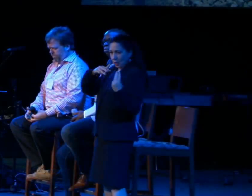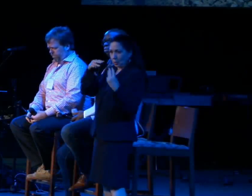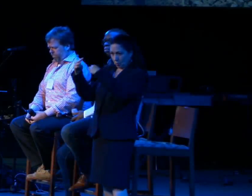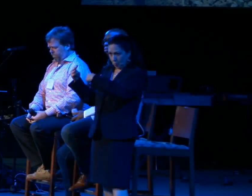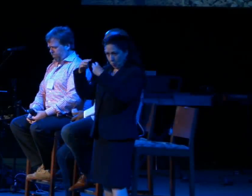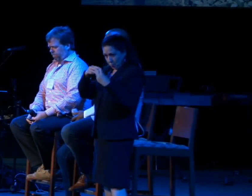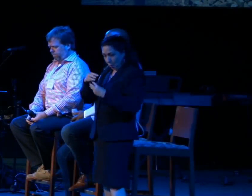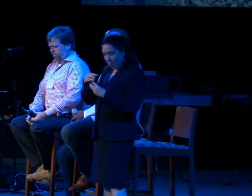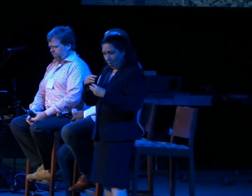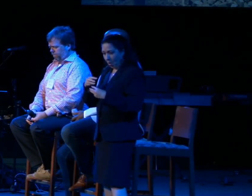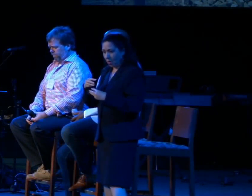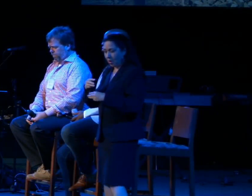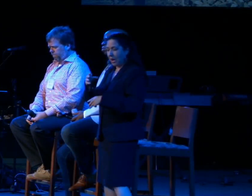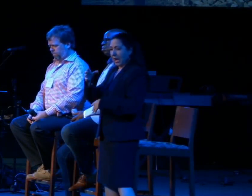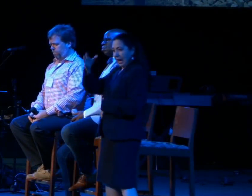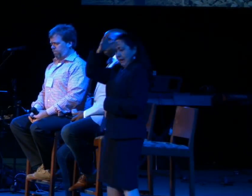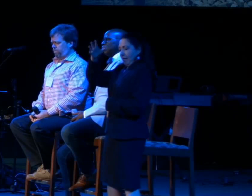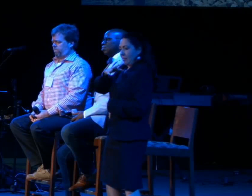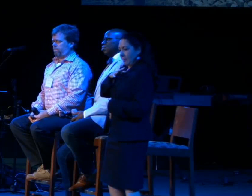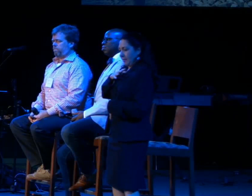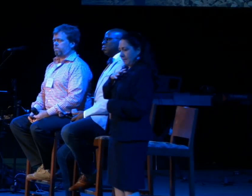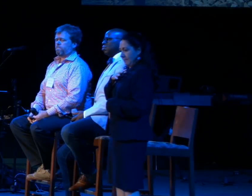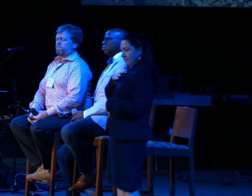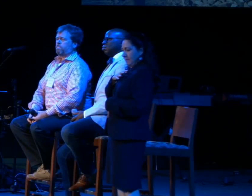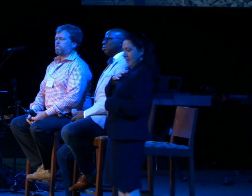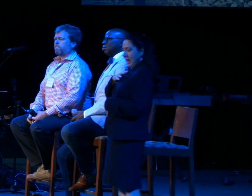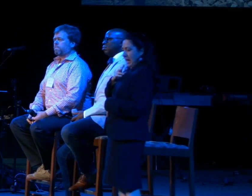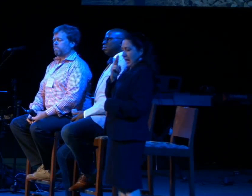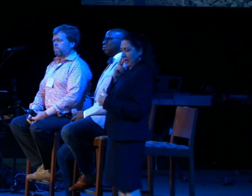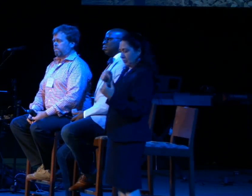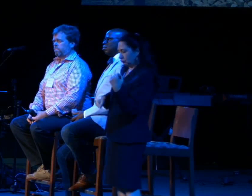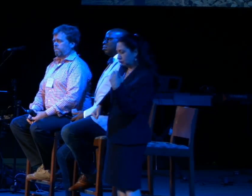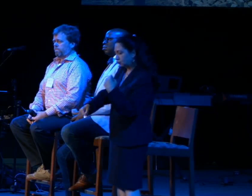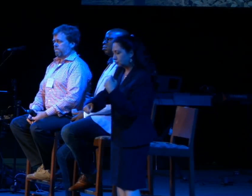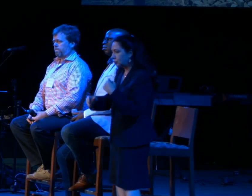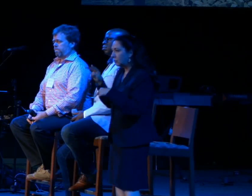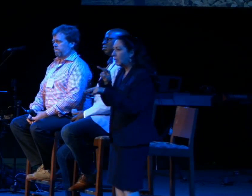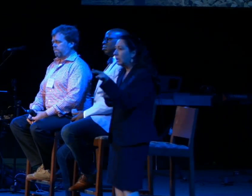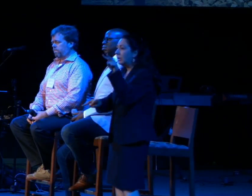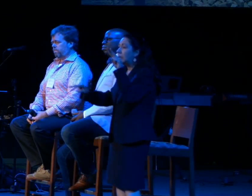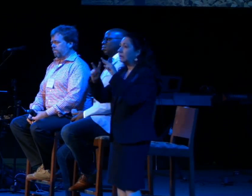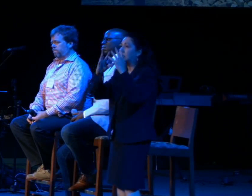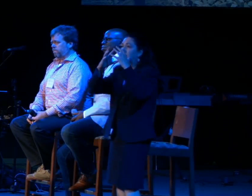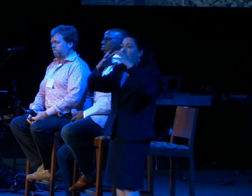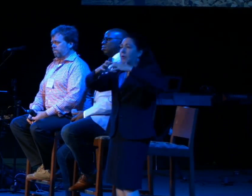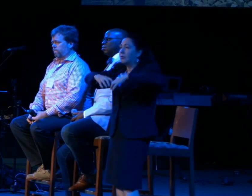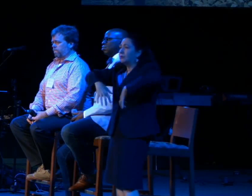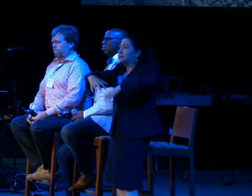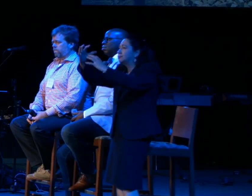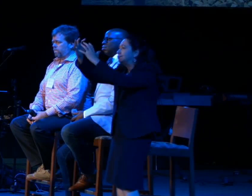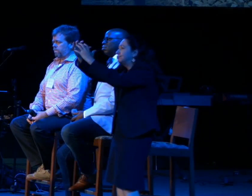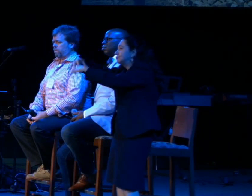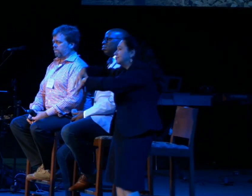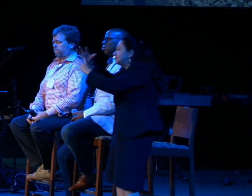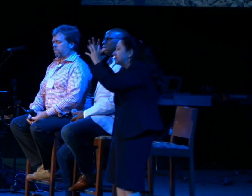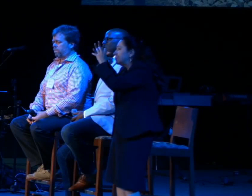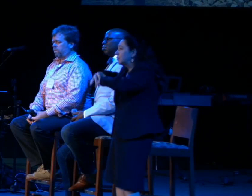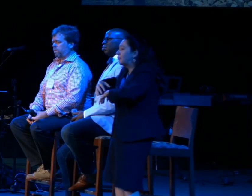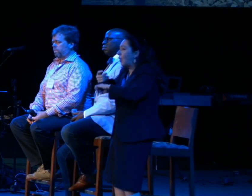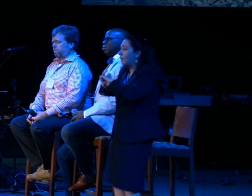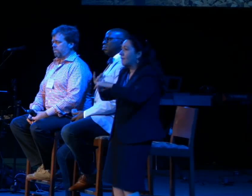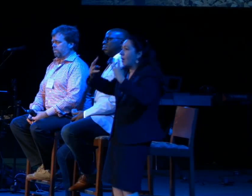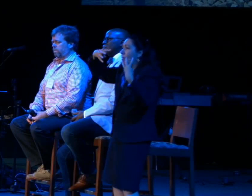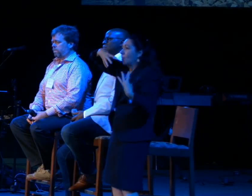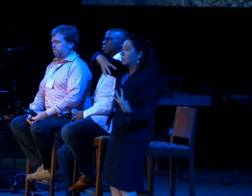This cellist of Sarajevo saw the destruction, the crumbling, the war, the devastation around